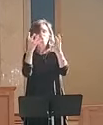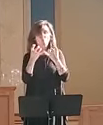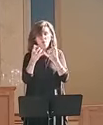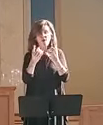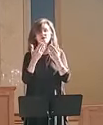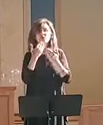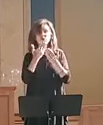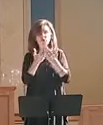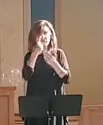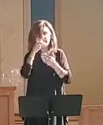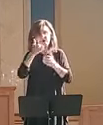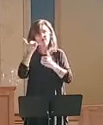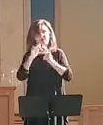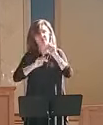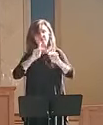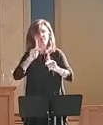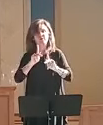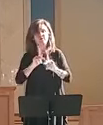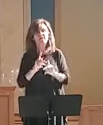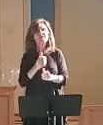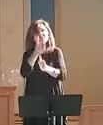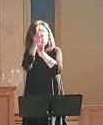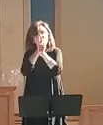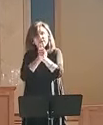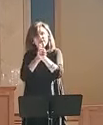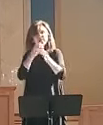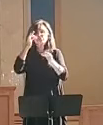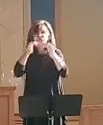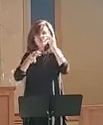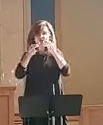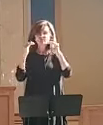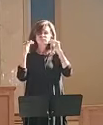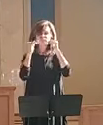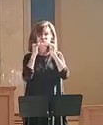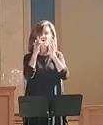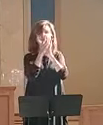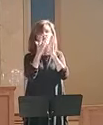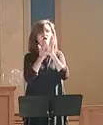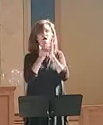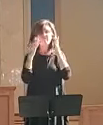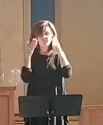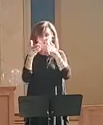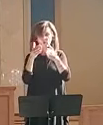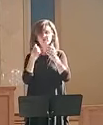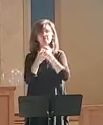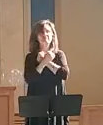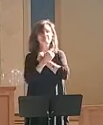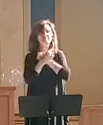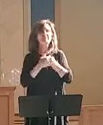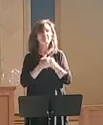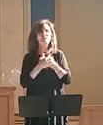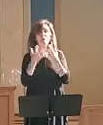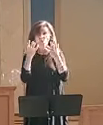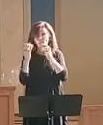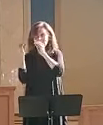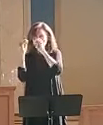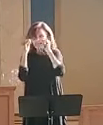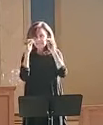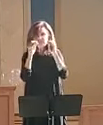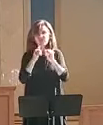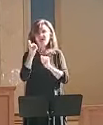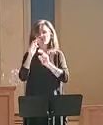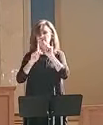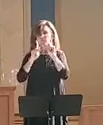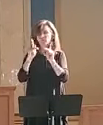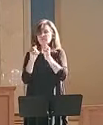other. Every just law is built on love, and if we focus on loving and teaching others to love, teaching